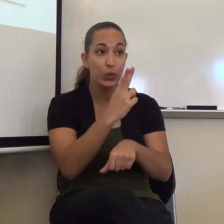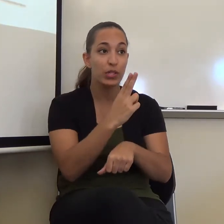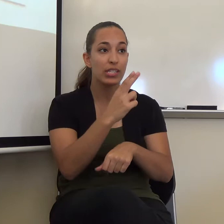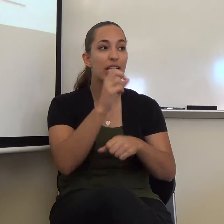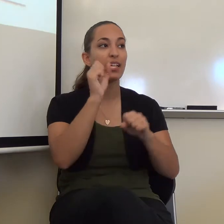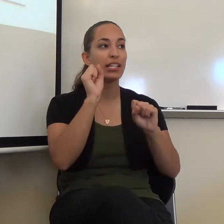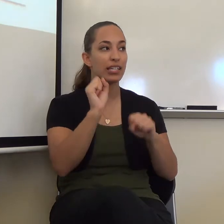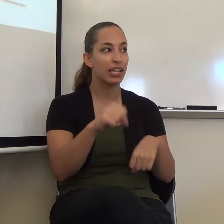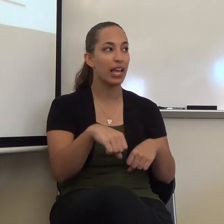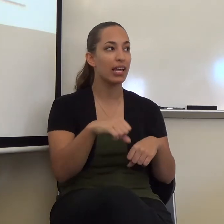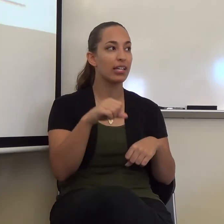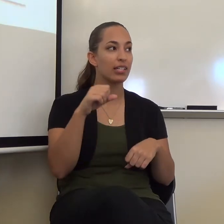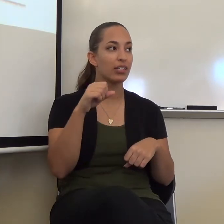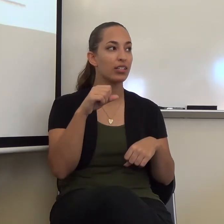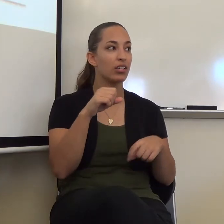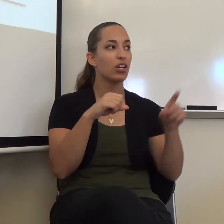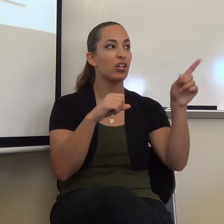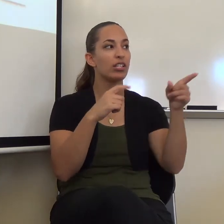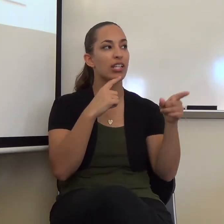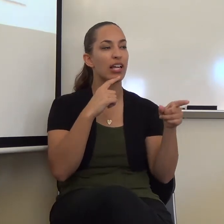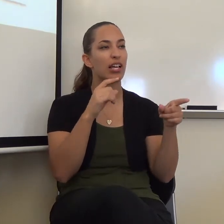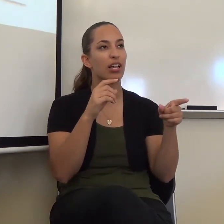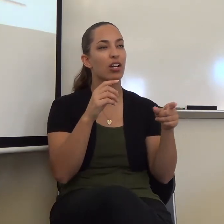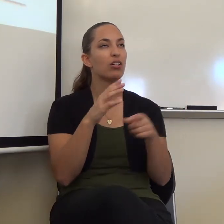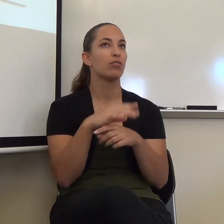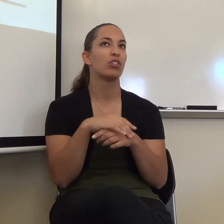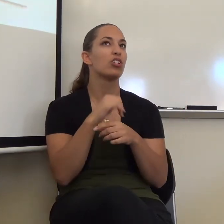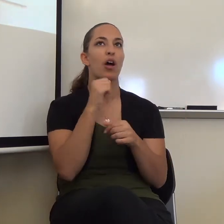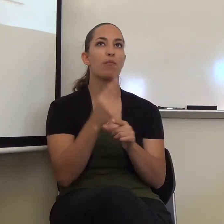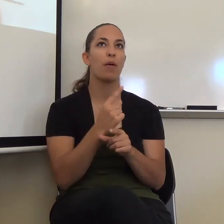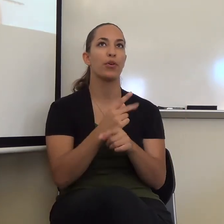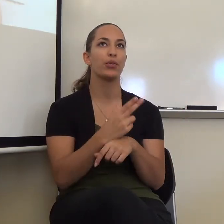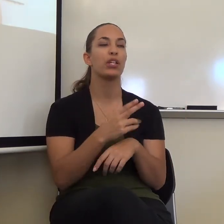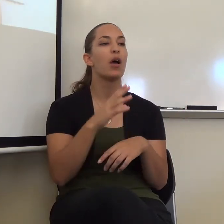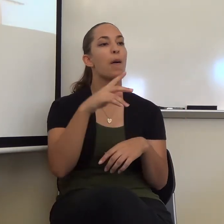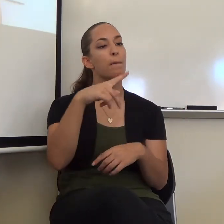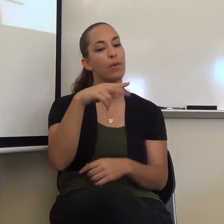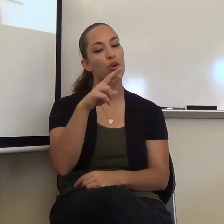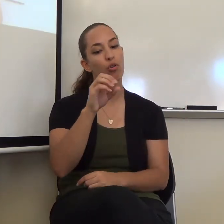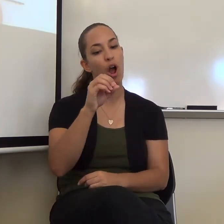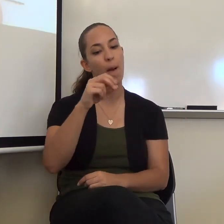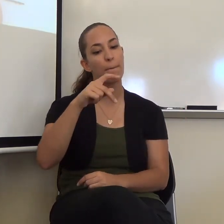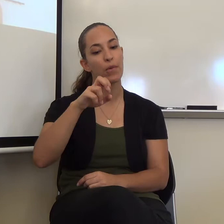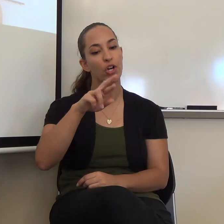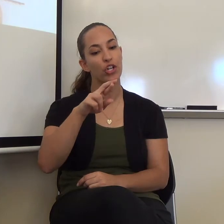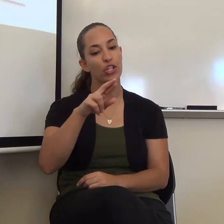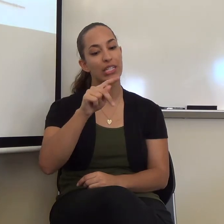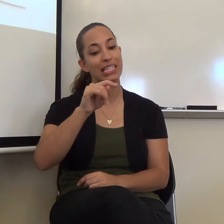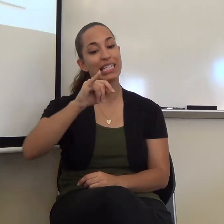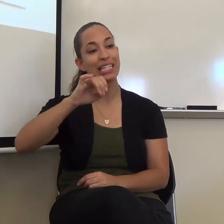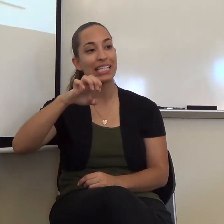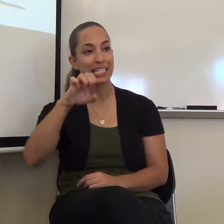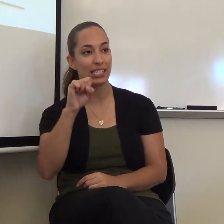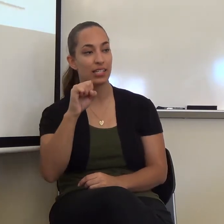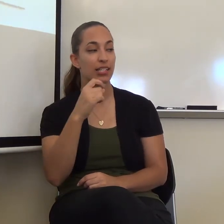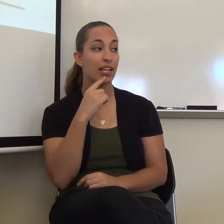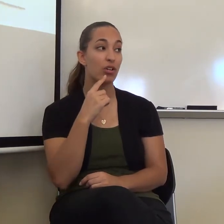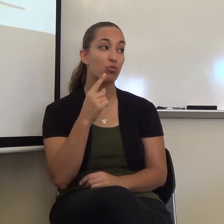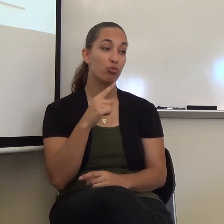snake venom properties. Of what Well, it can do. one of the snake venom properties is that it's poison, right? But is that what